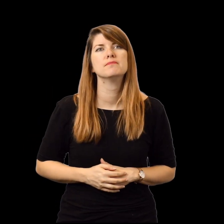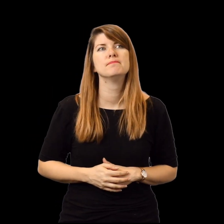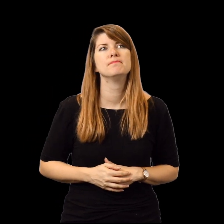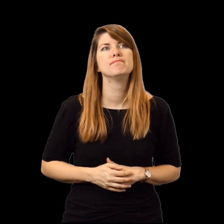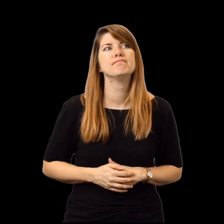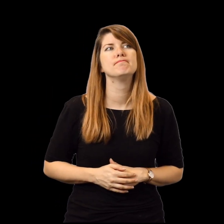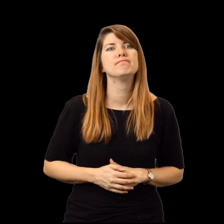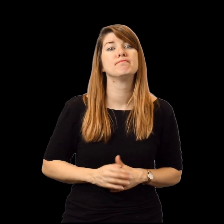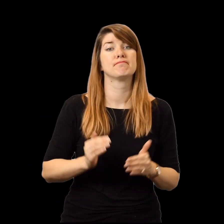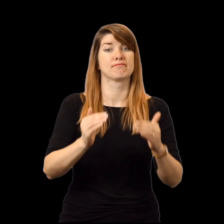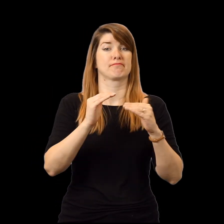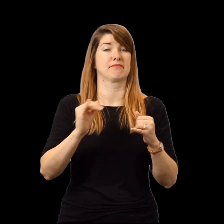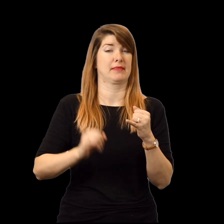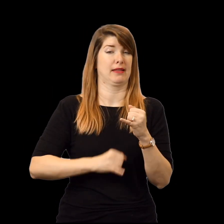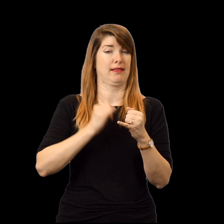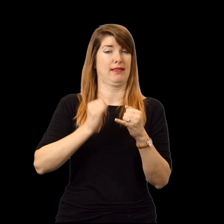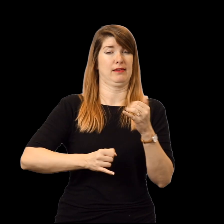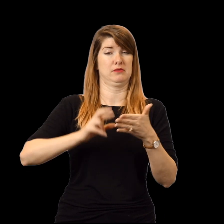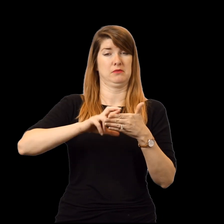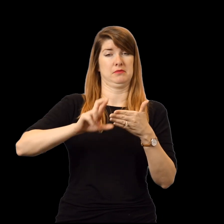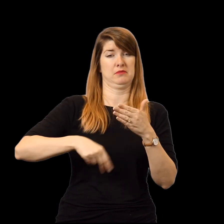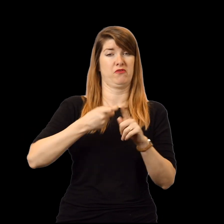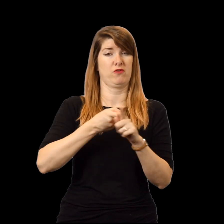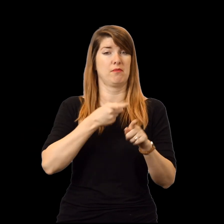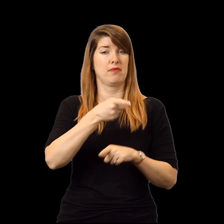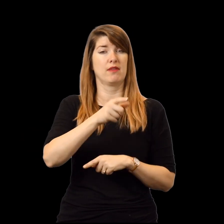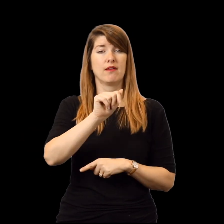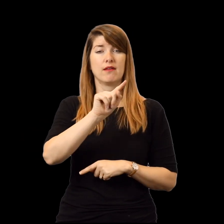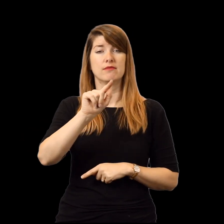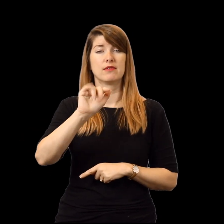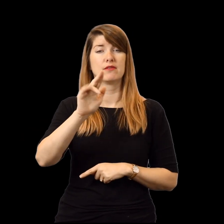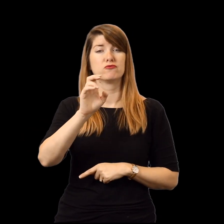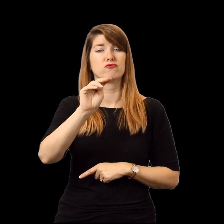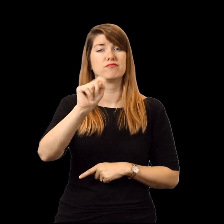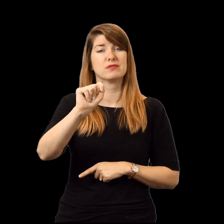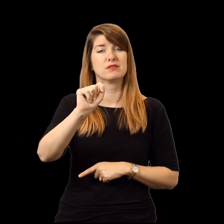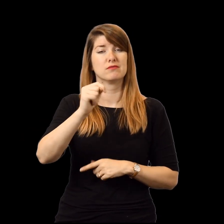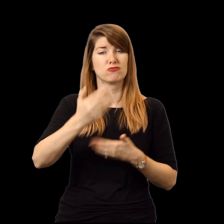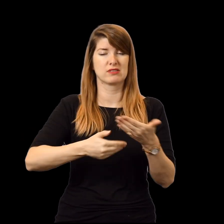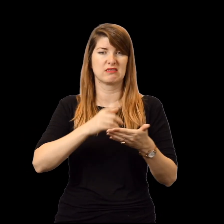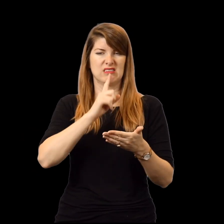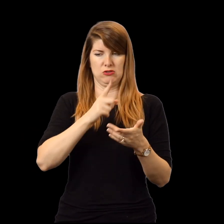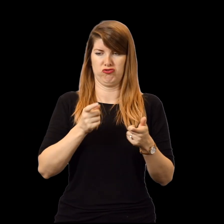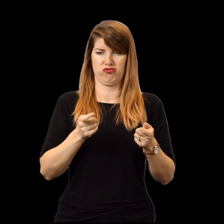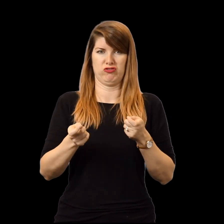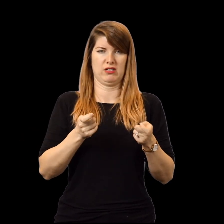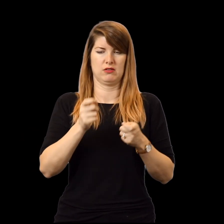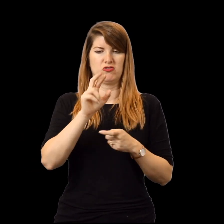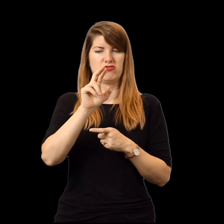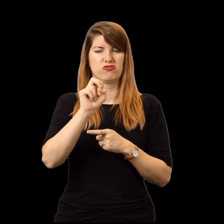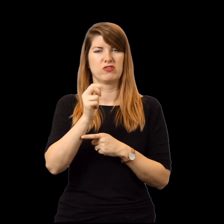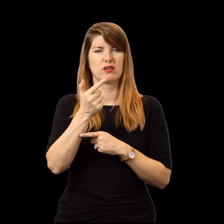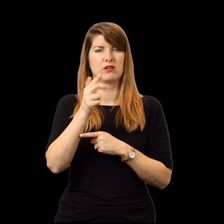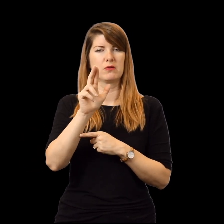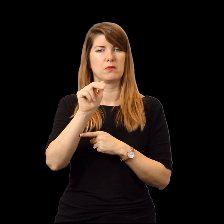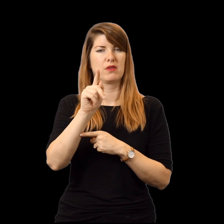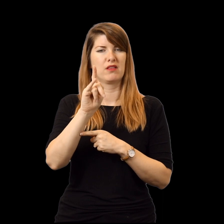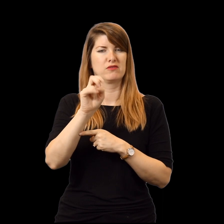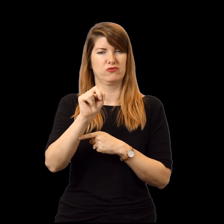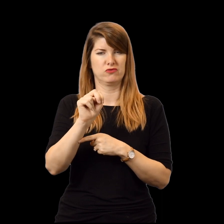And the last outcome of the attachment process is regulation,